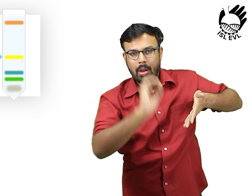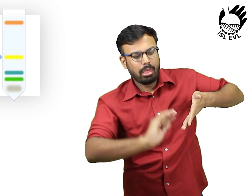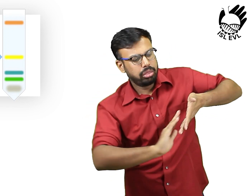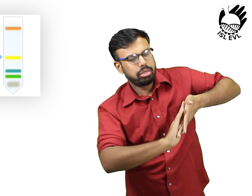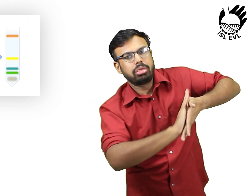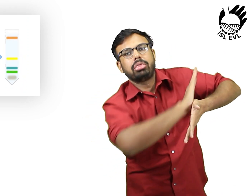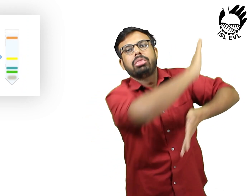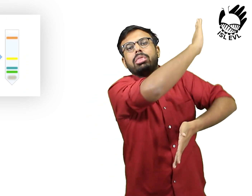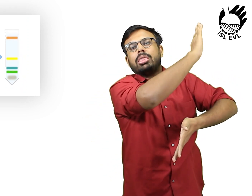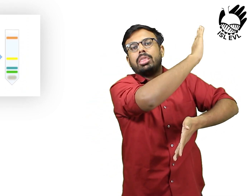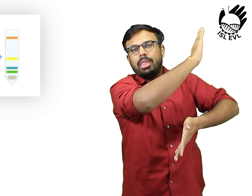Draw a second line above it,